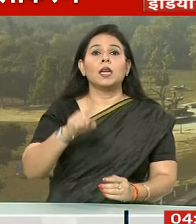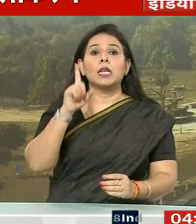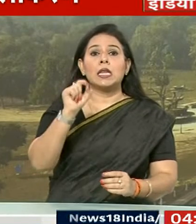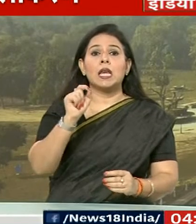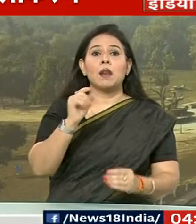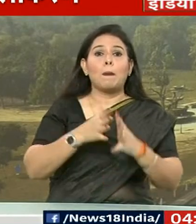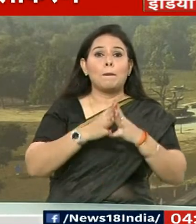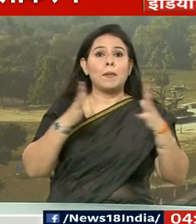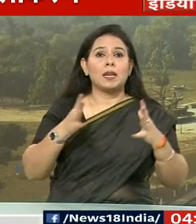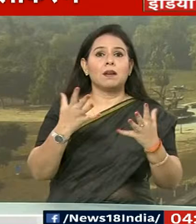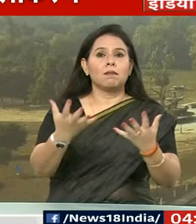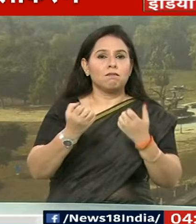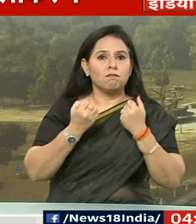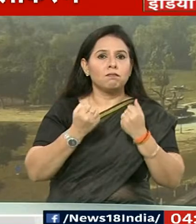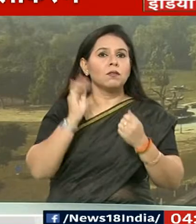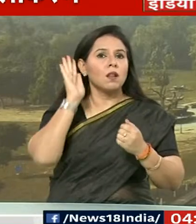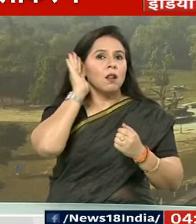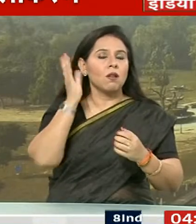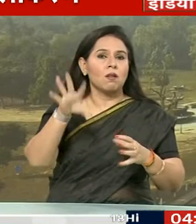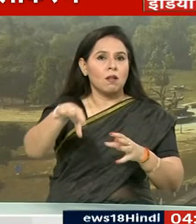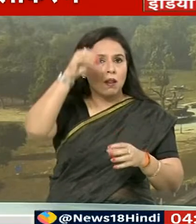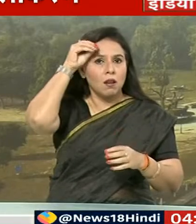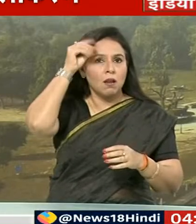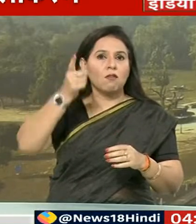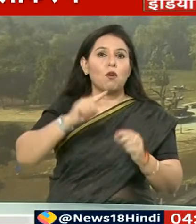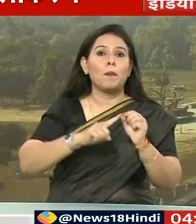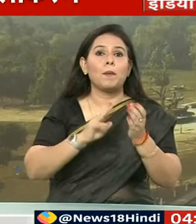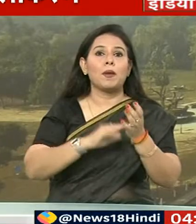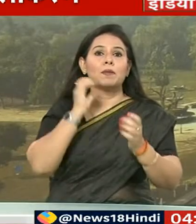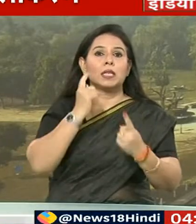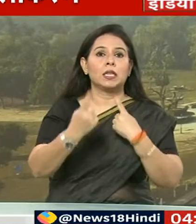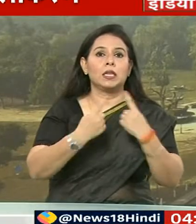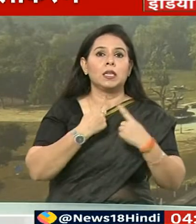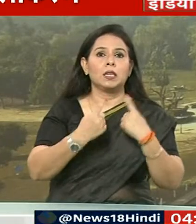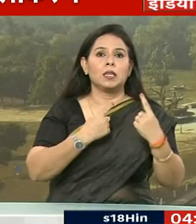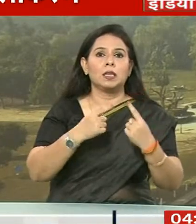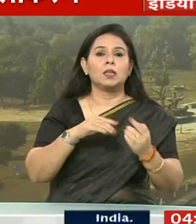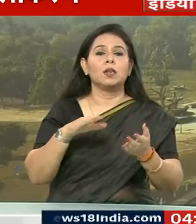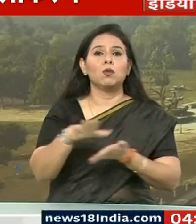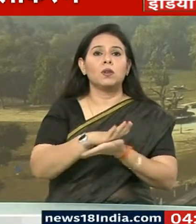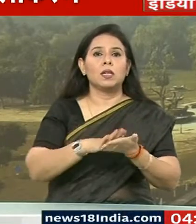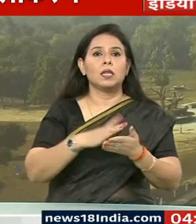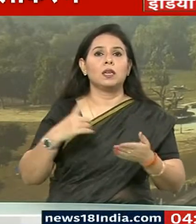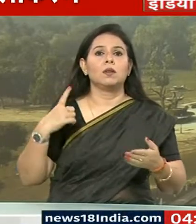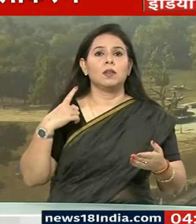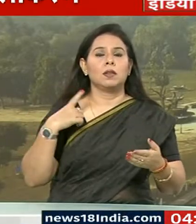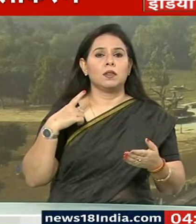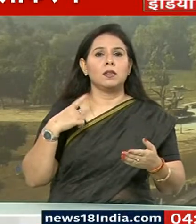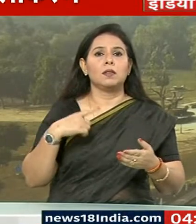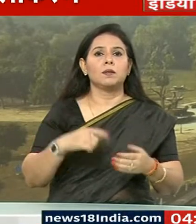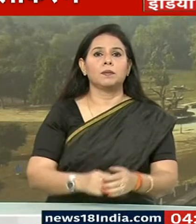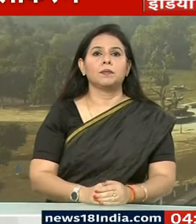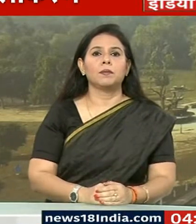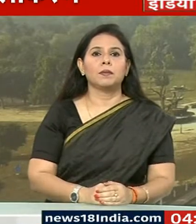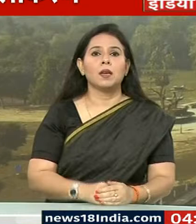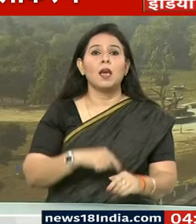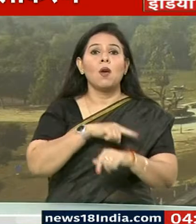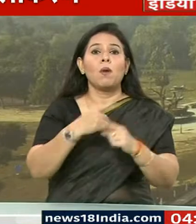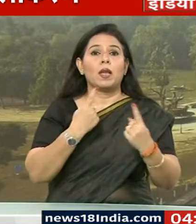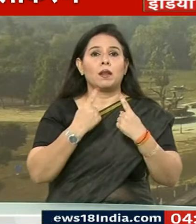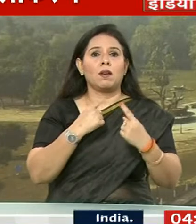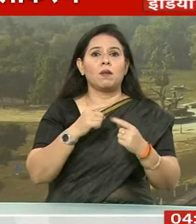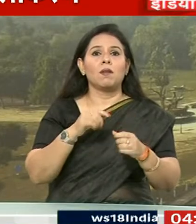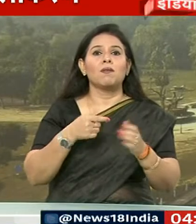And here are 10 big takeaways from the Prime Minister's interaction with the grassroots leaders.